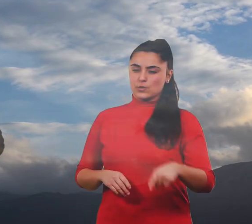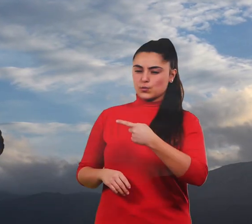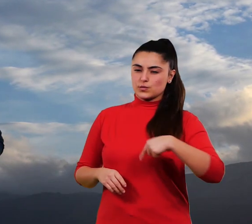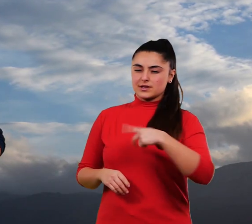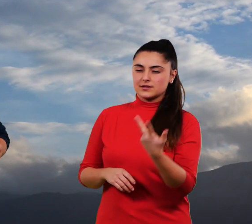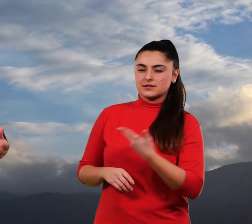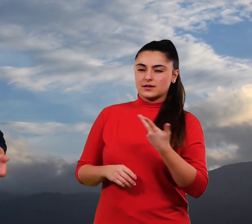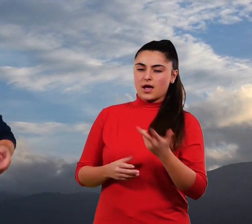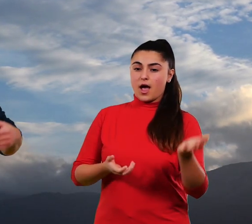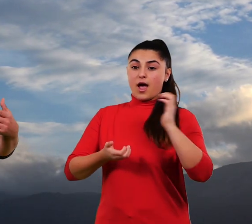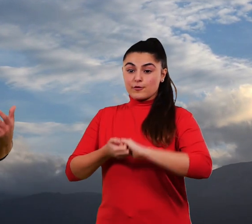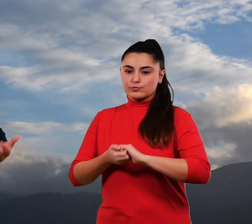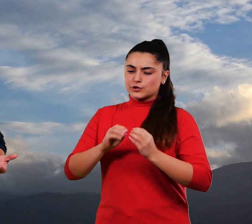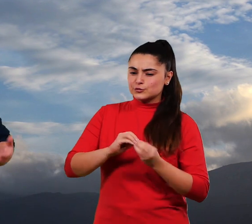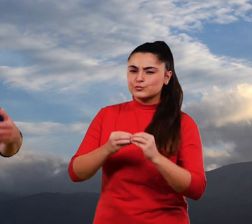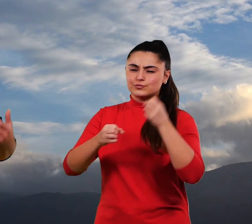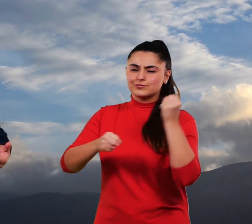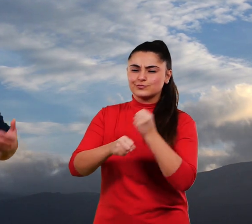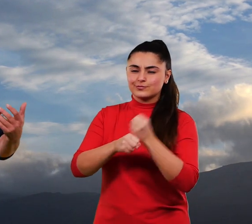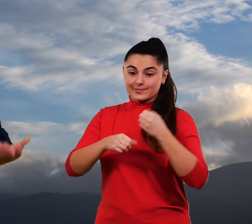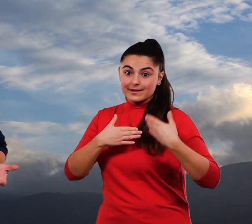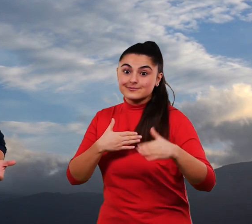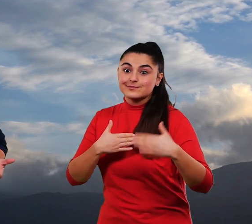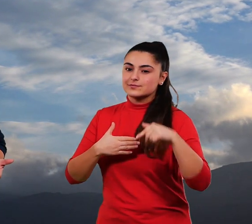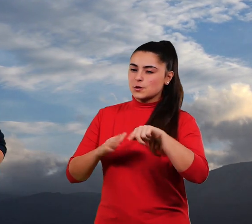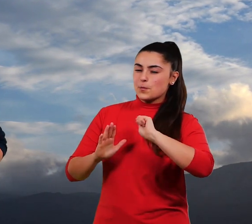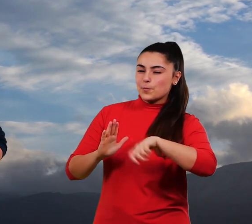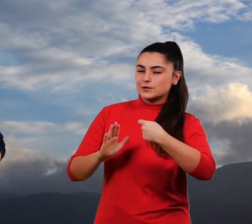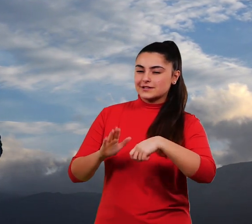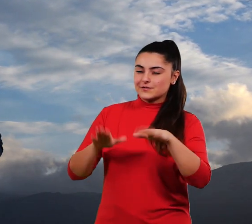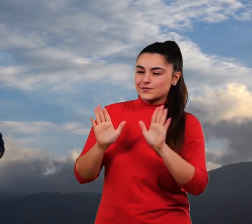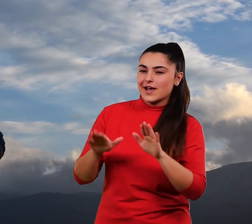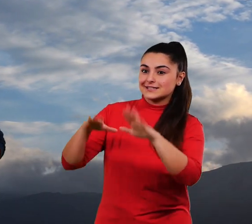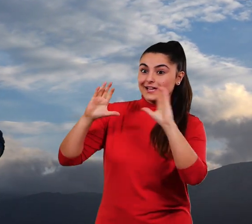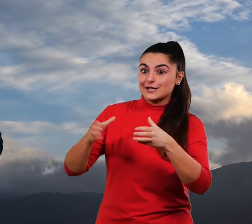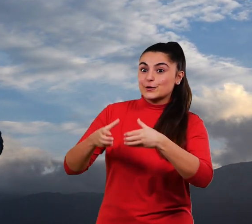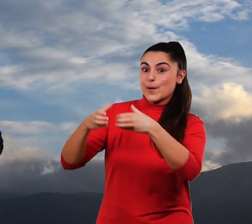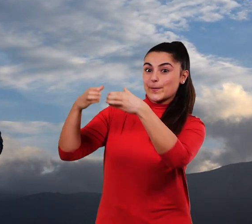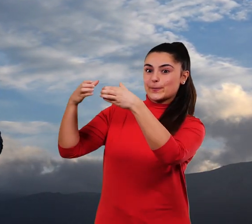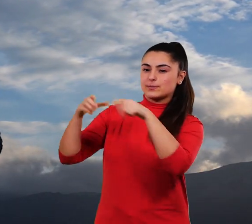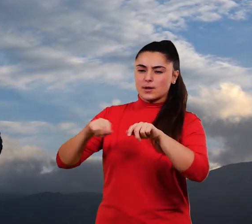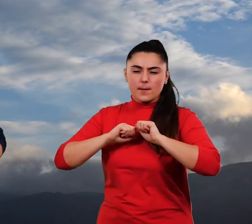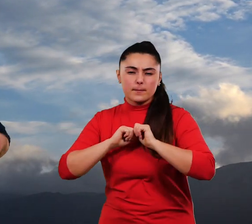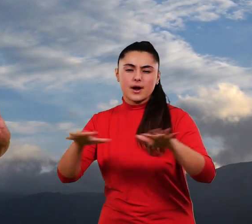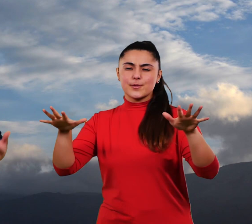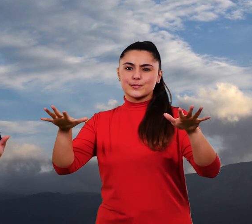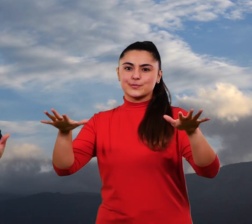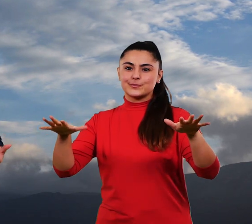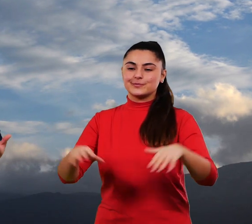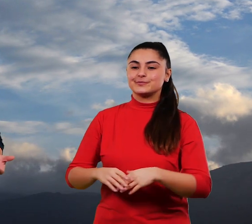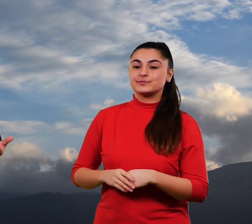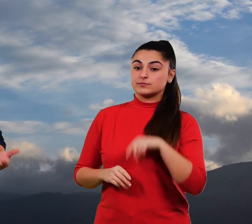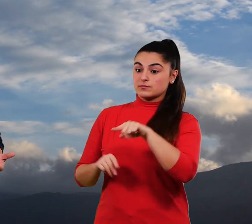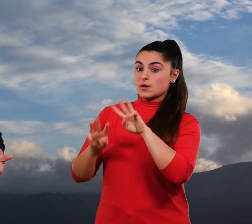Coming soon, expect our fantastic virtual encyclopedia, EuroMed, The Flying Classroom, with